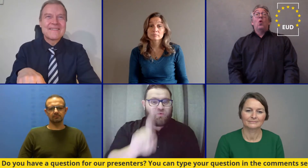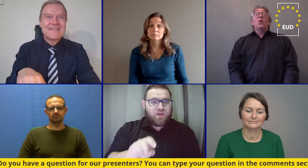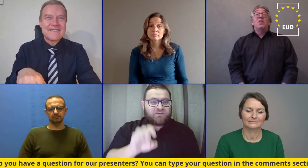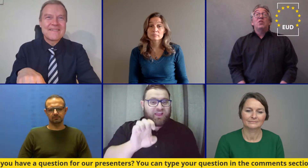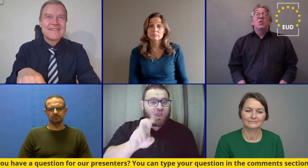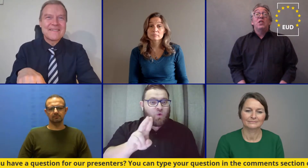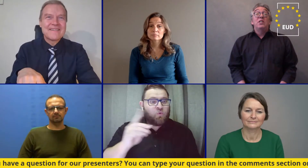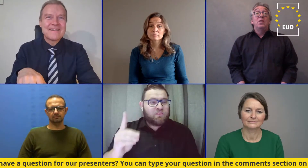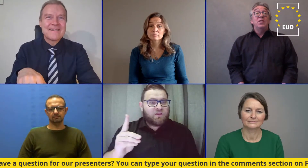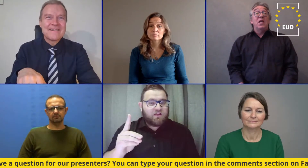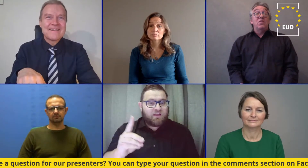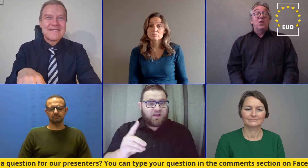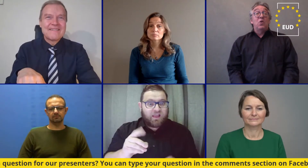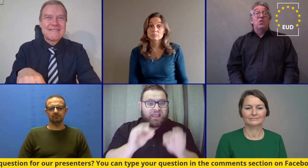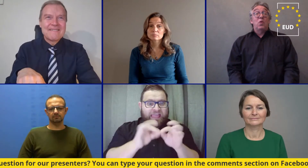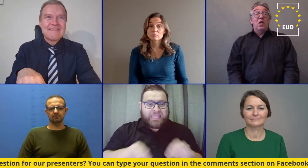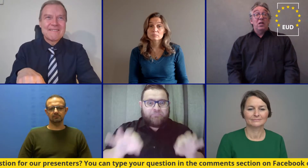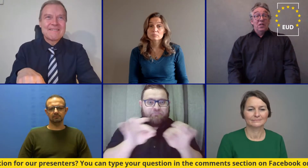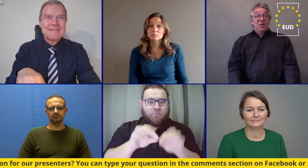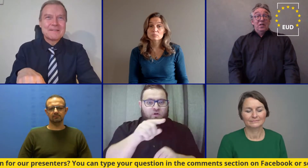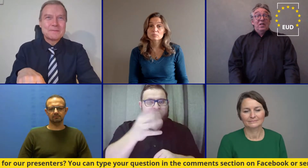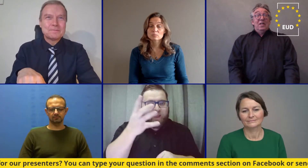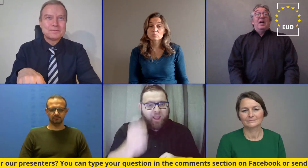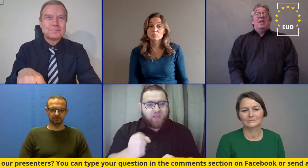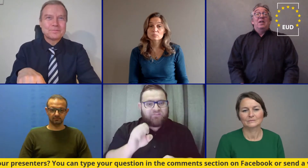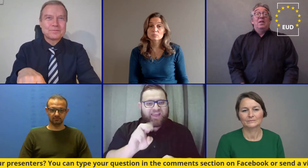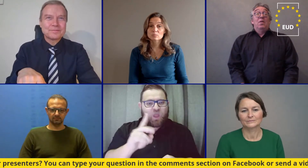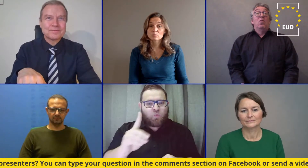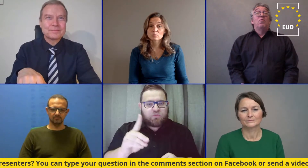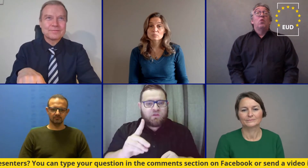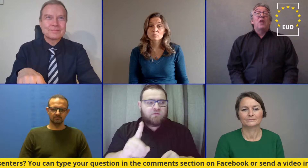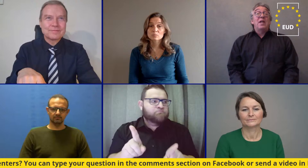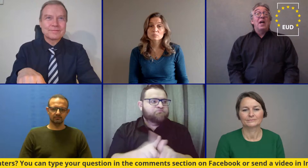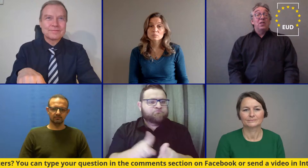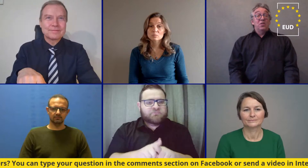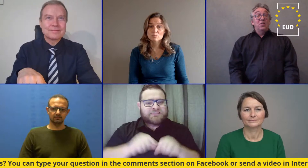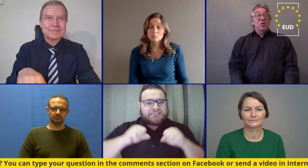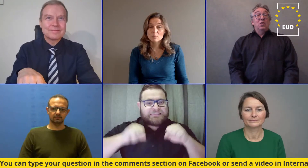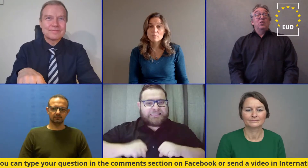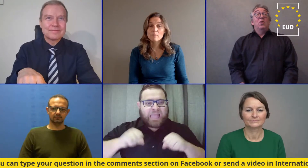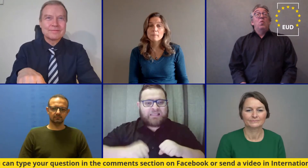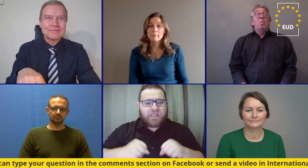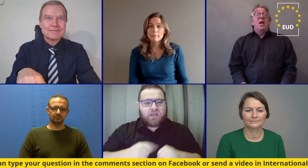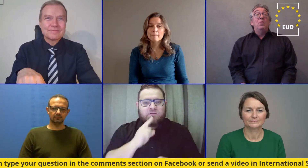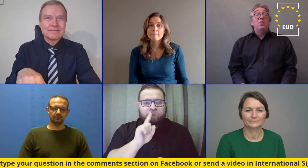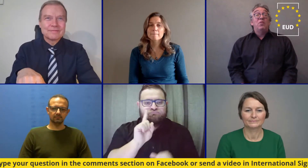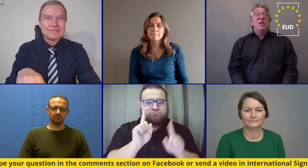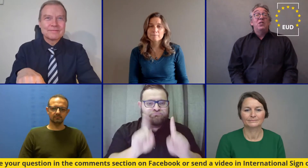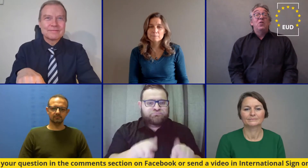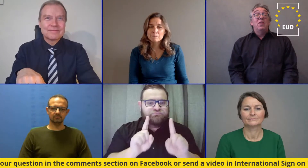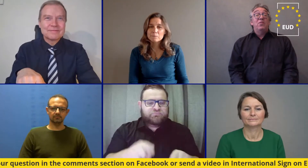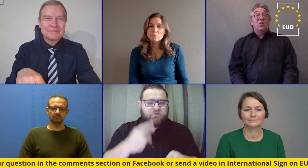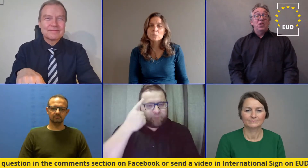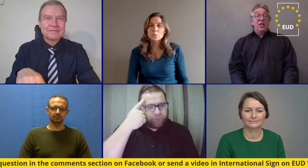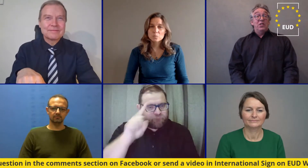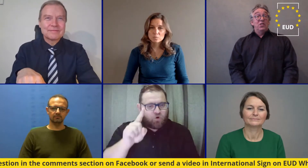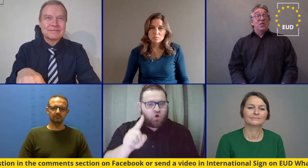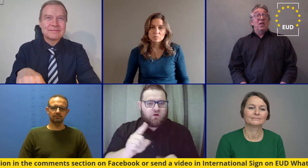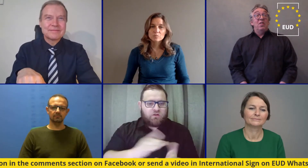or deaf associations themselves are not aware of what they can do. So it would be helpful for national deaf associations if